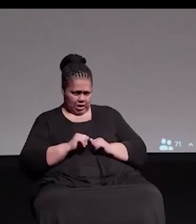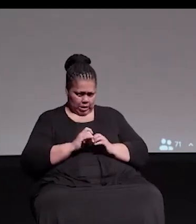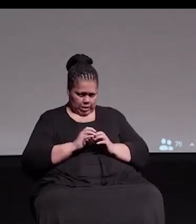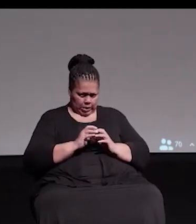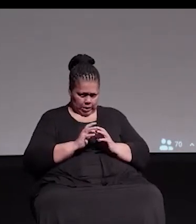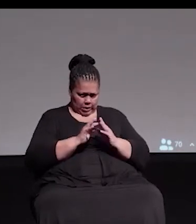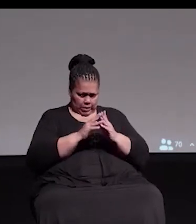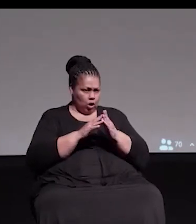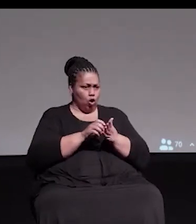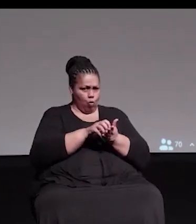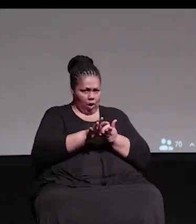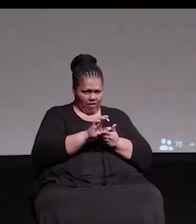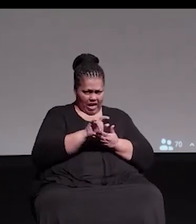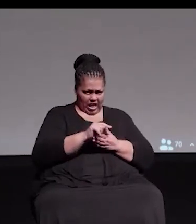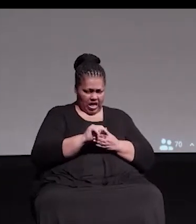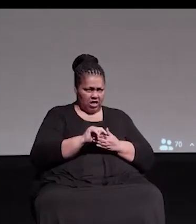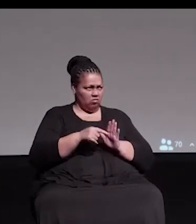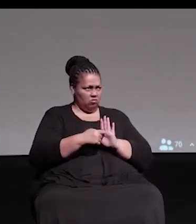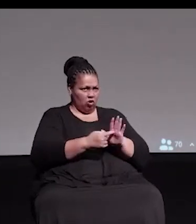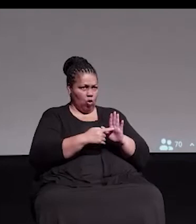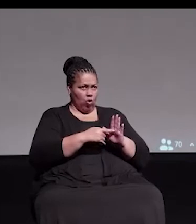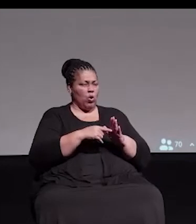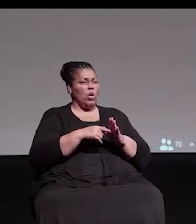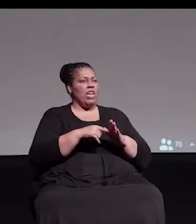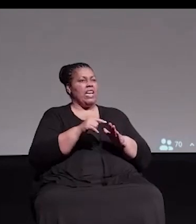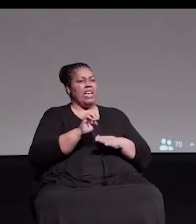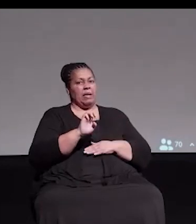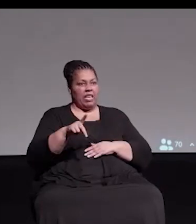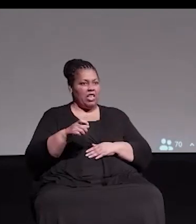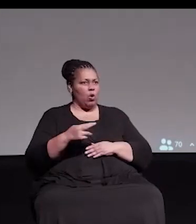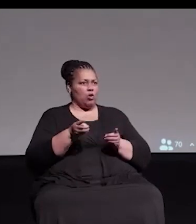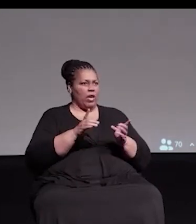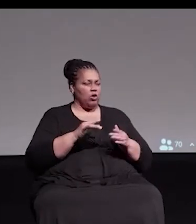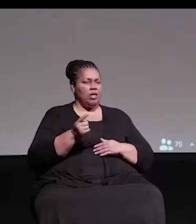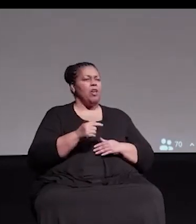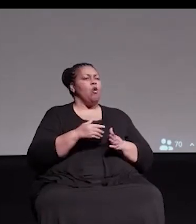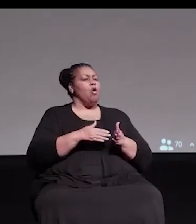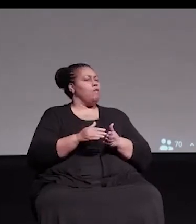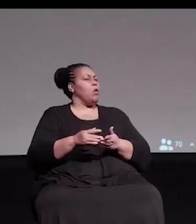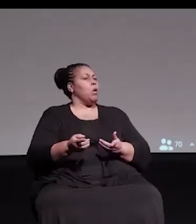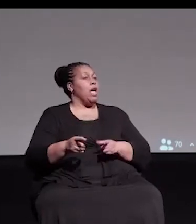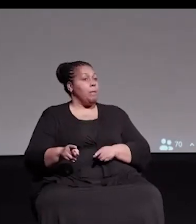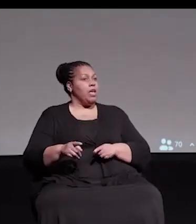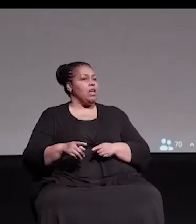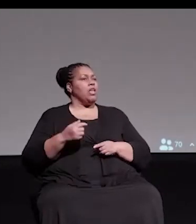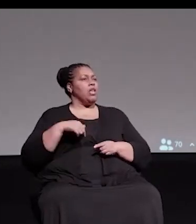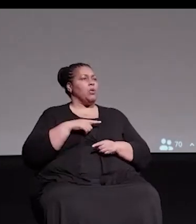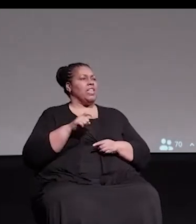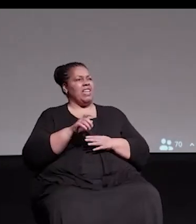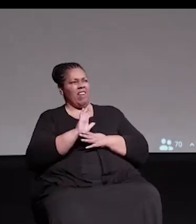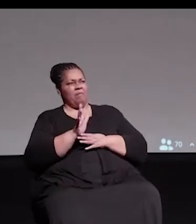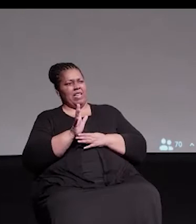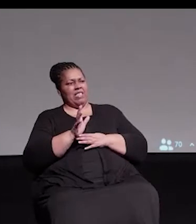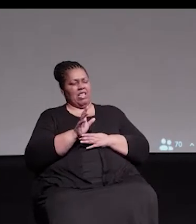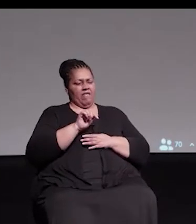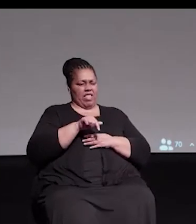show, your EPs or, director or something. Often it's like, okay, we need 5 minutes of this,